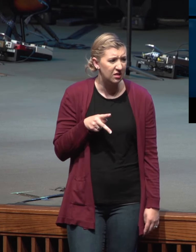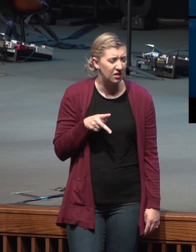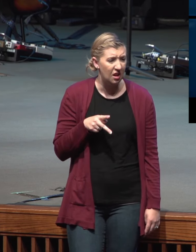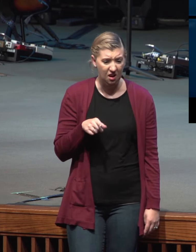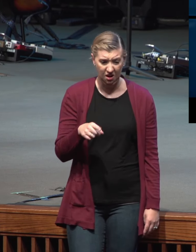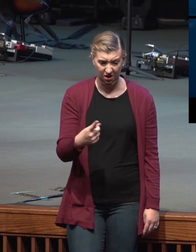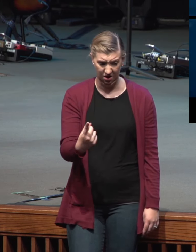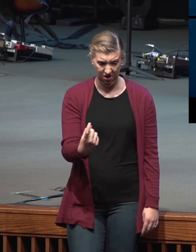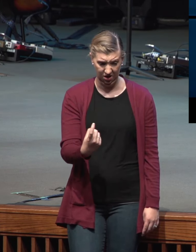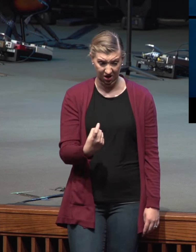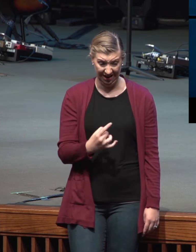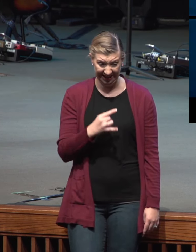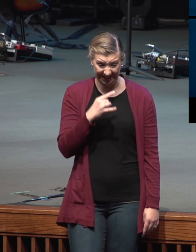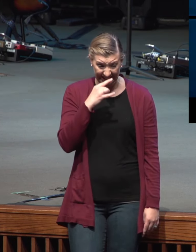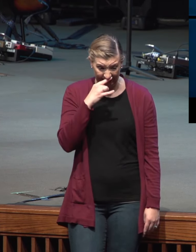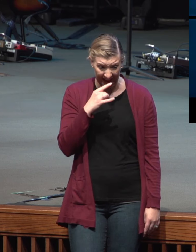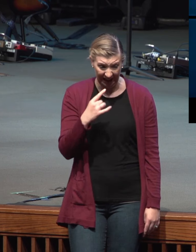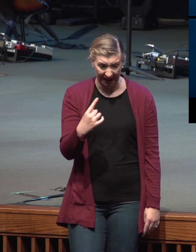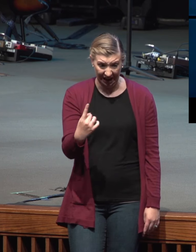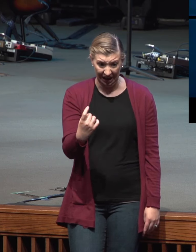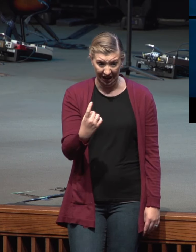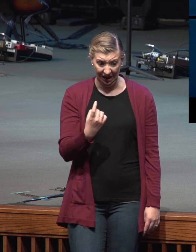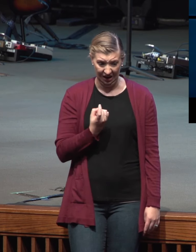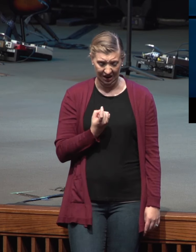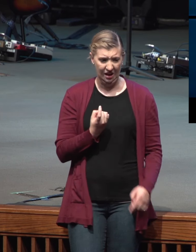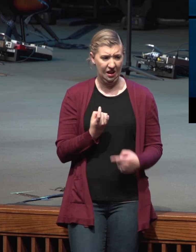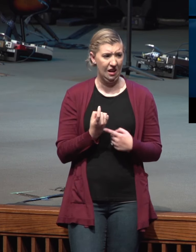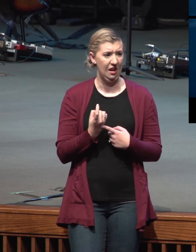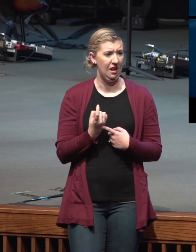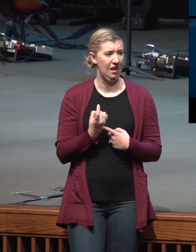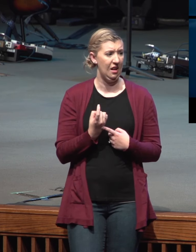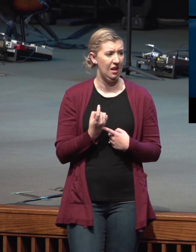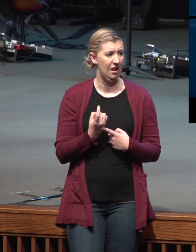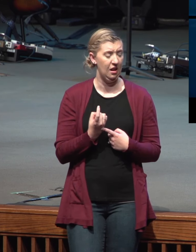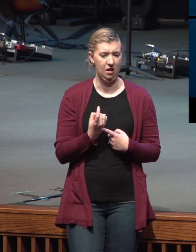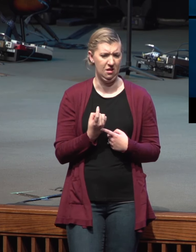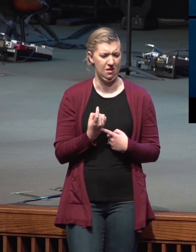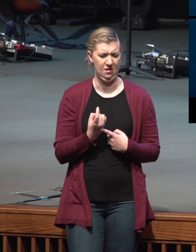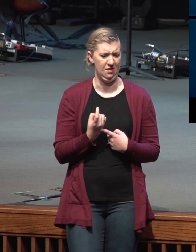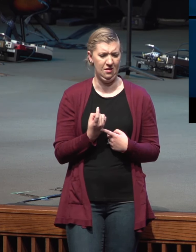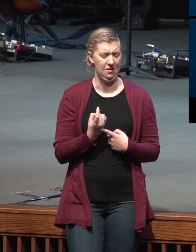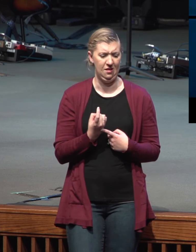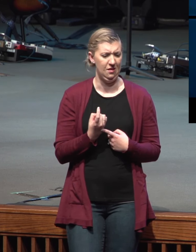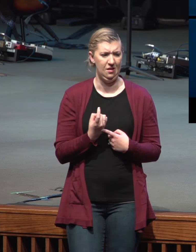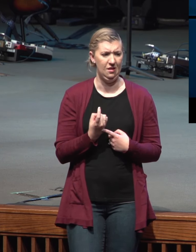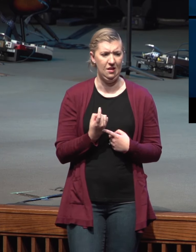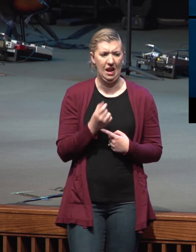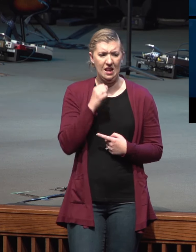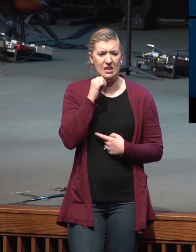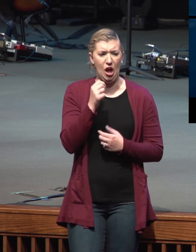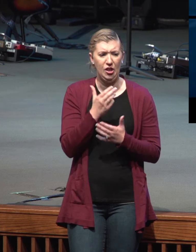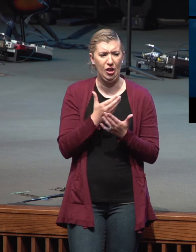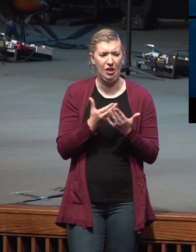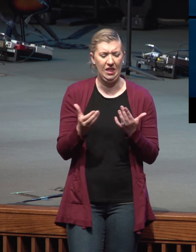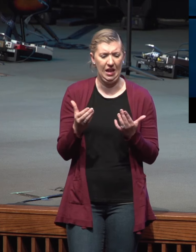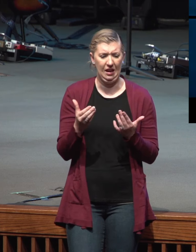some kid comes out to meet him. Hardly the thing that's going to